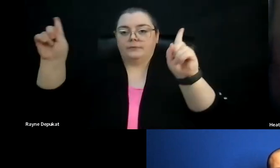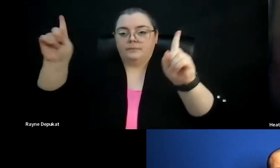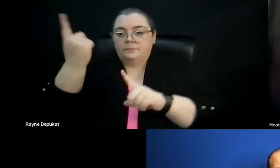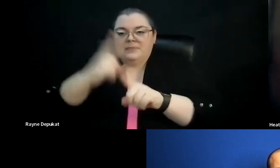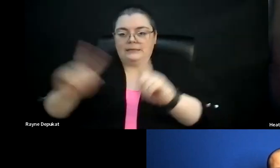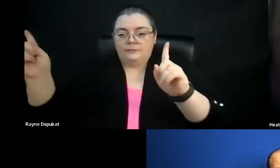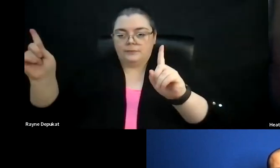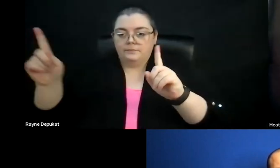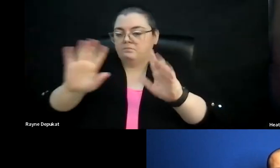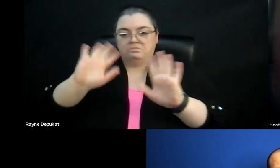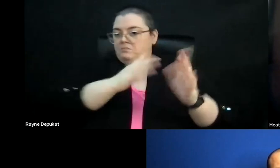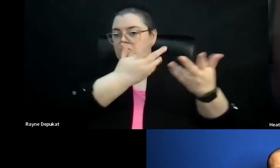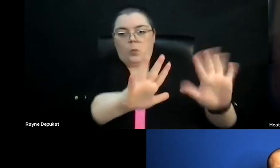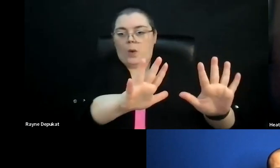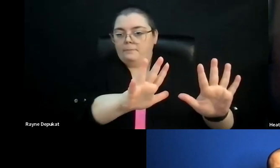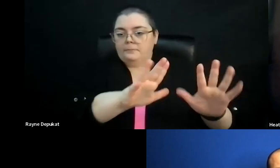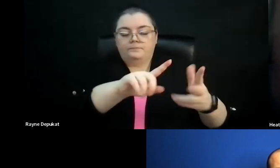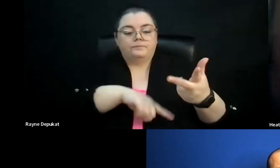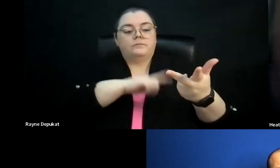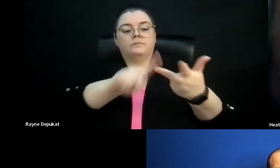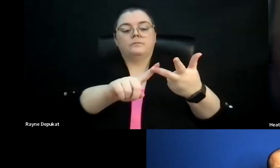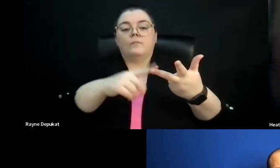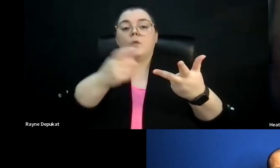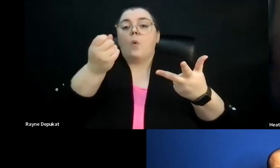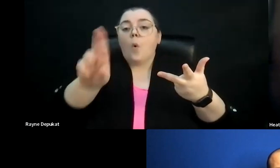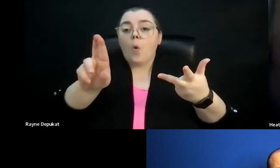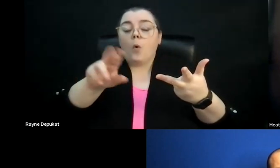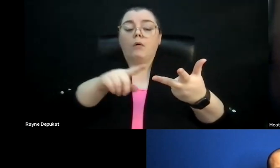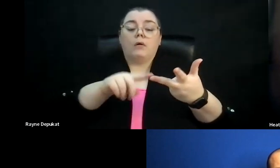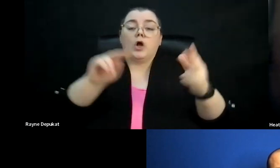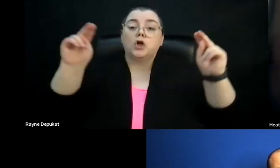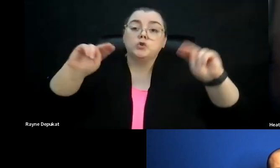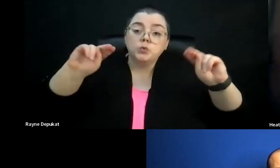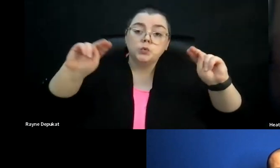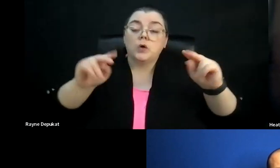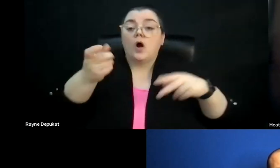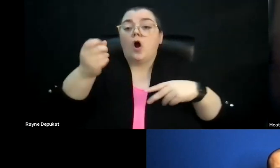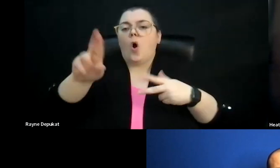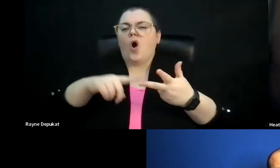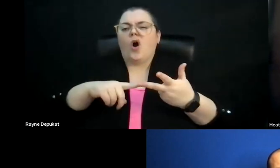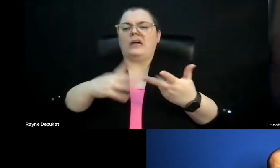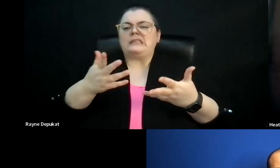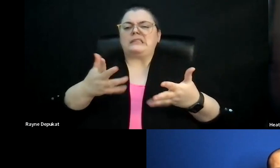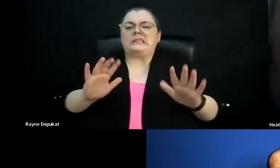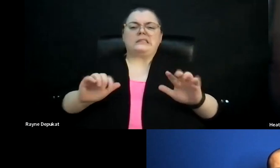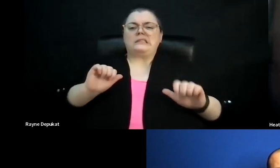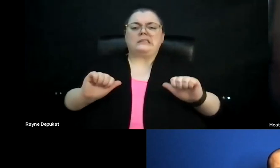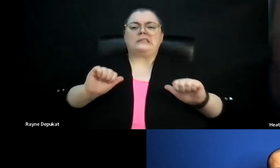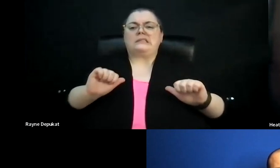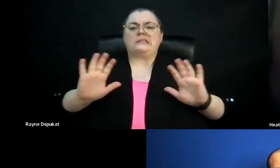record. Or perhaps you disagree. Perhaps that's not the avenue you'd like to go. Or if you'd like to just abstain